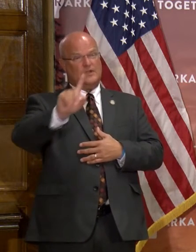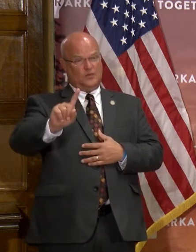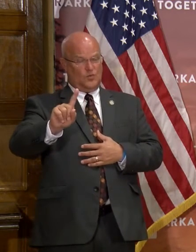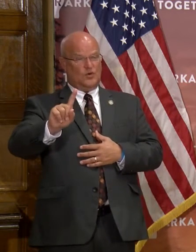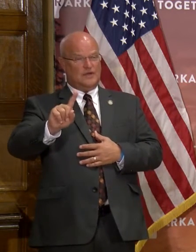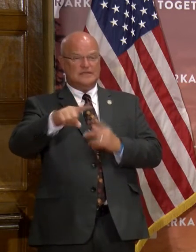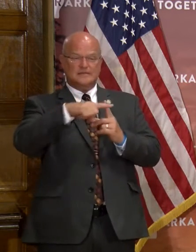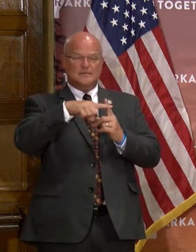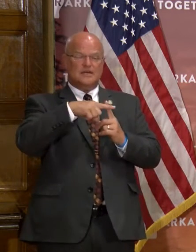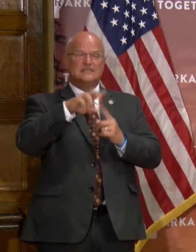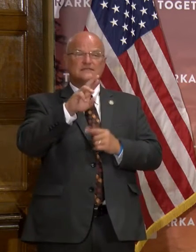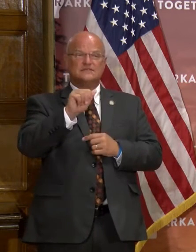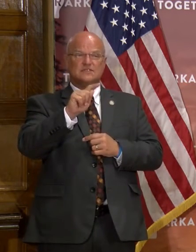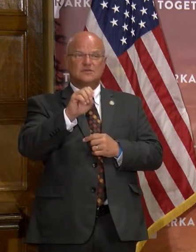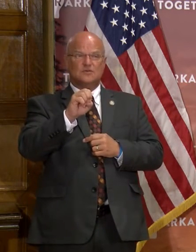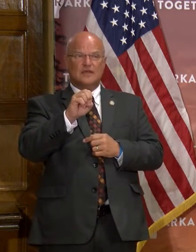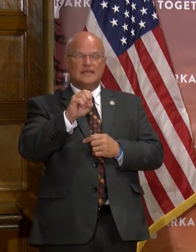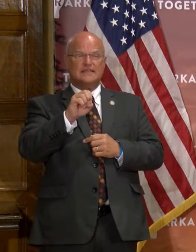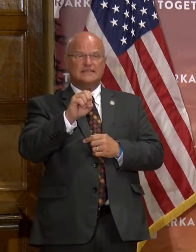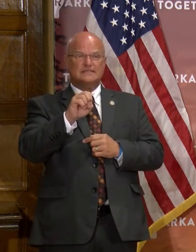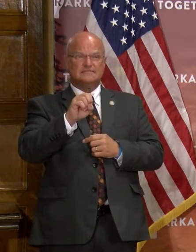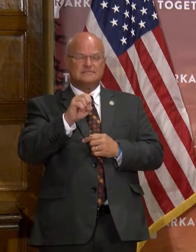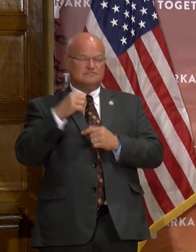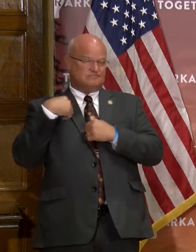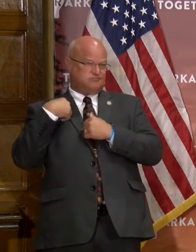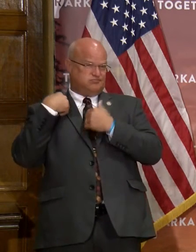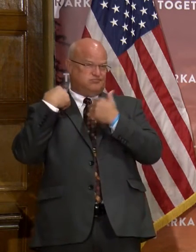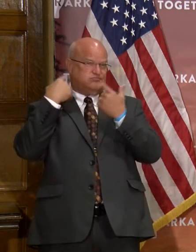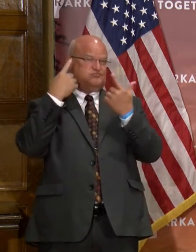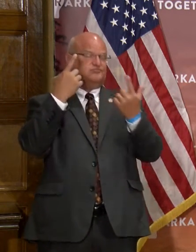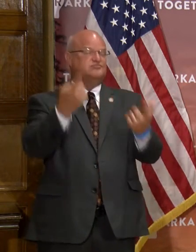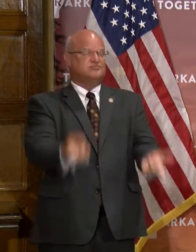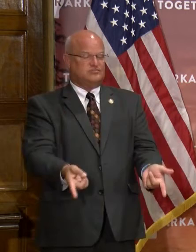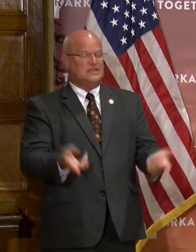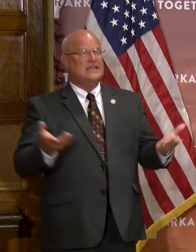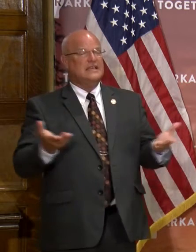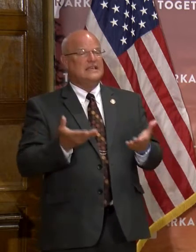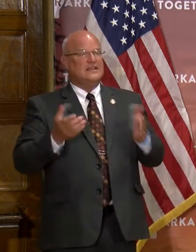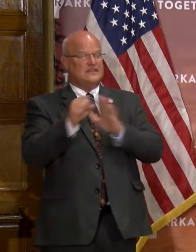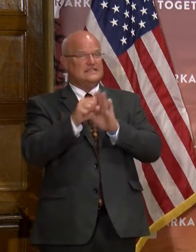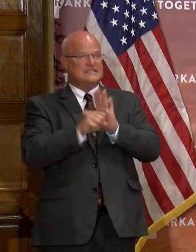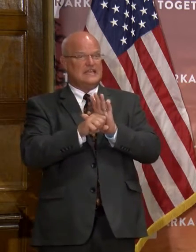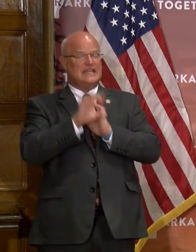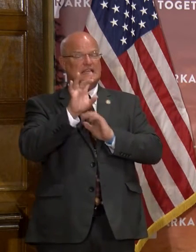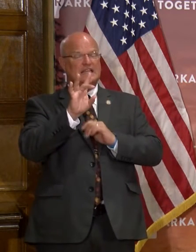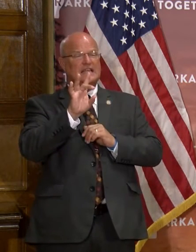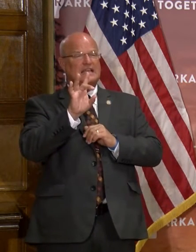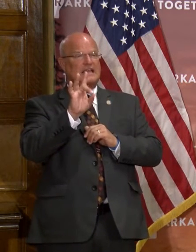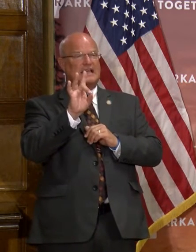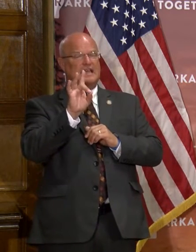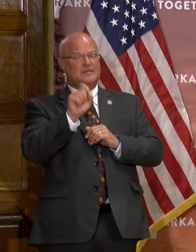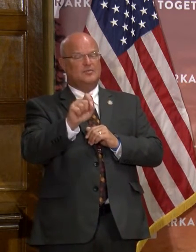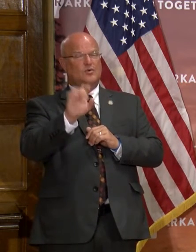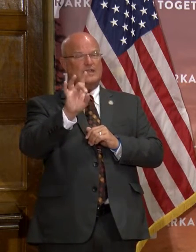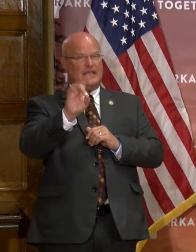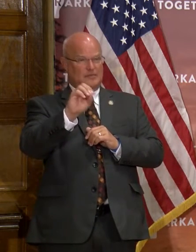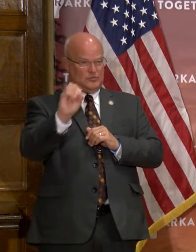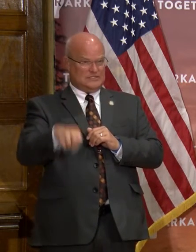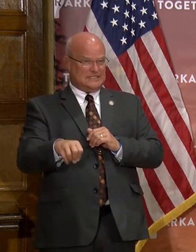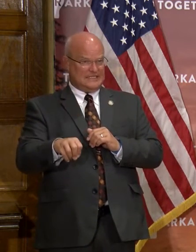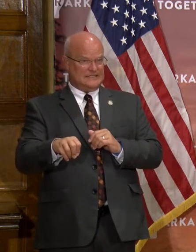5,341. Our positivity rate cumulatively, that is throughout the entire epidemic here in the state, has been